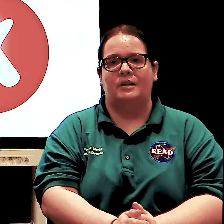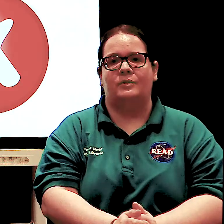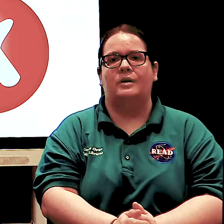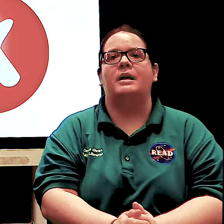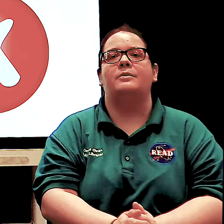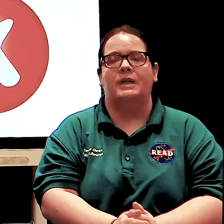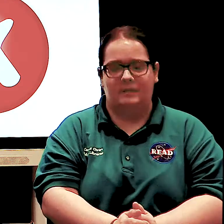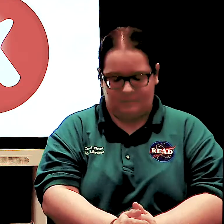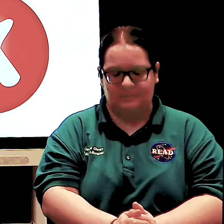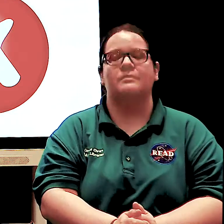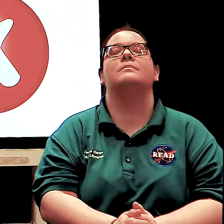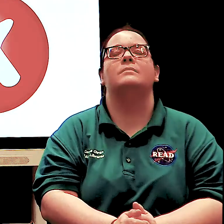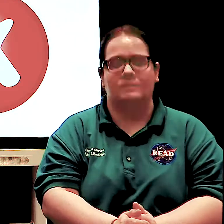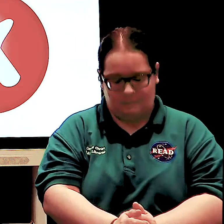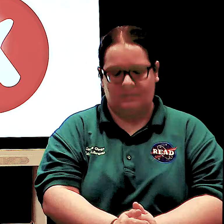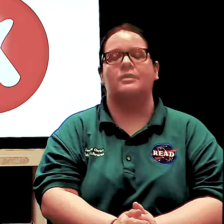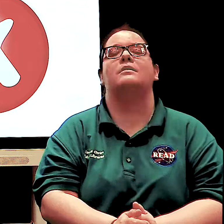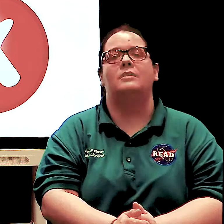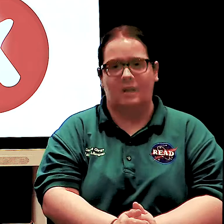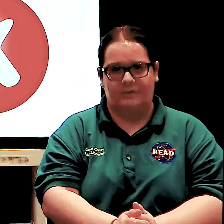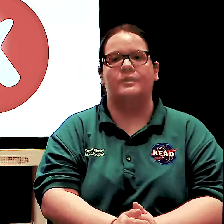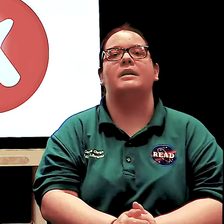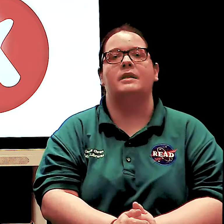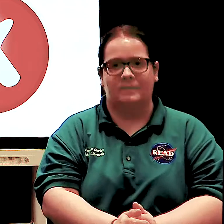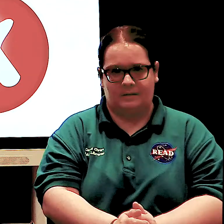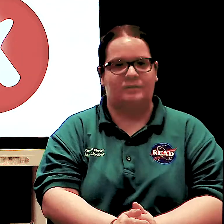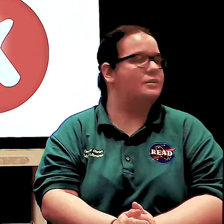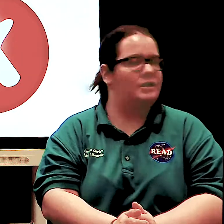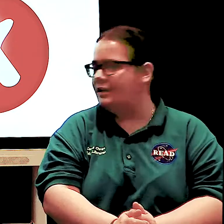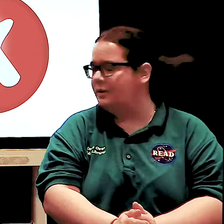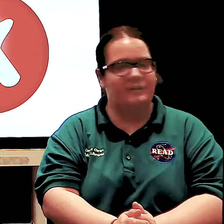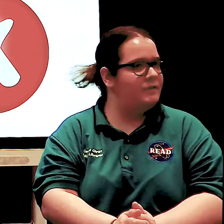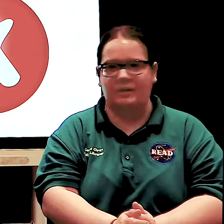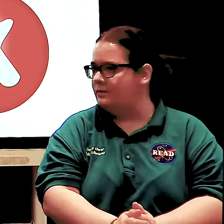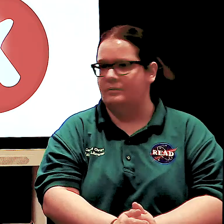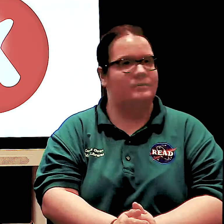through our head, right? You can nod for yes and shake your head for no.